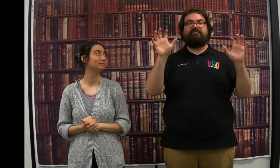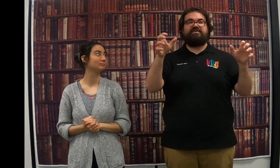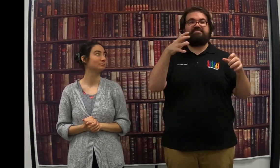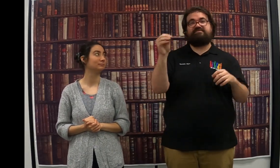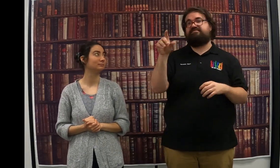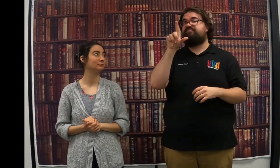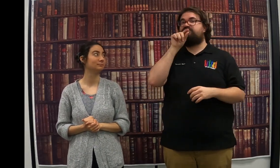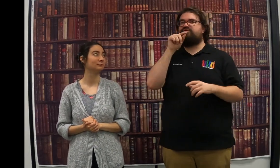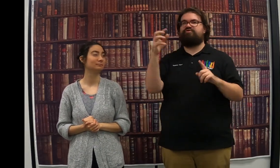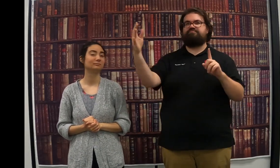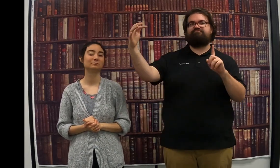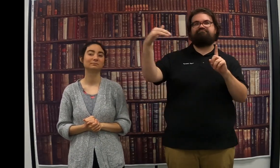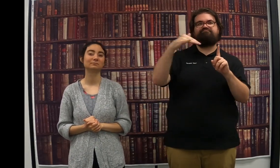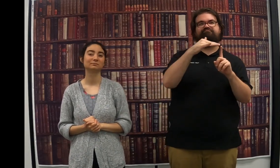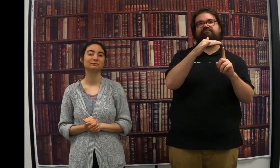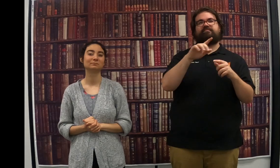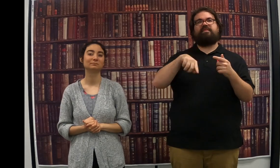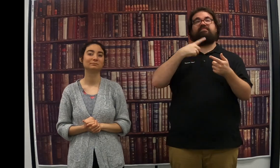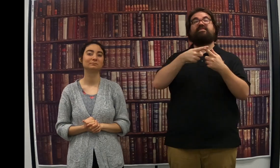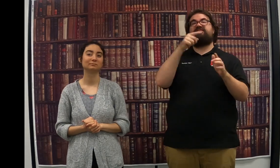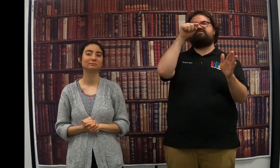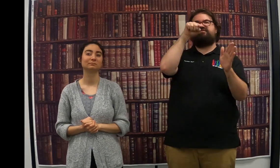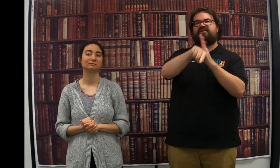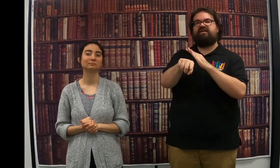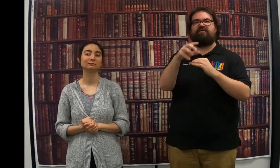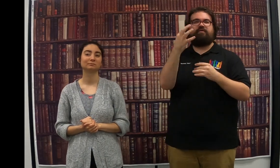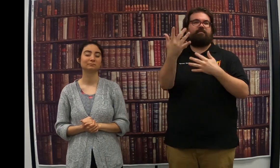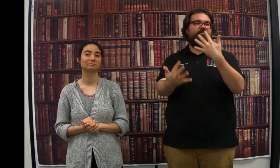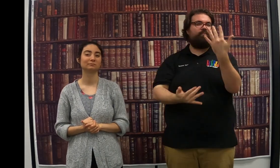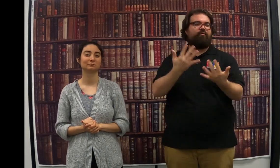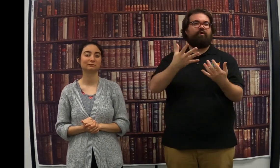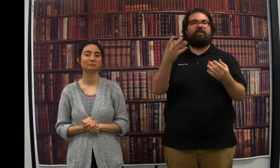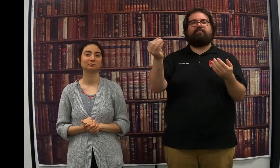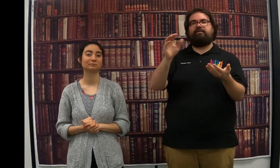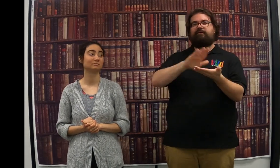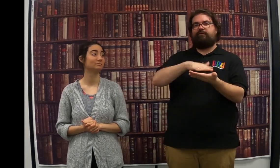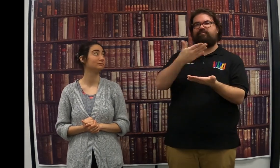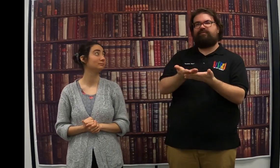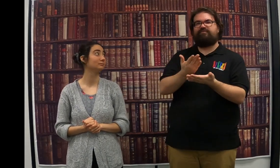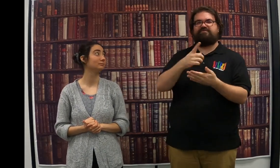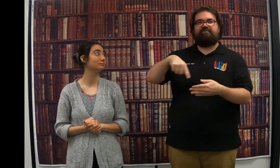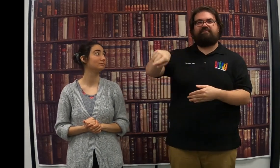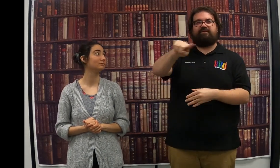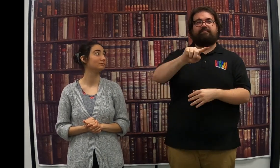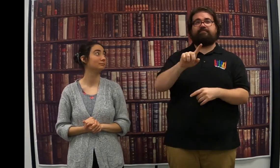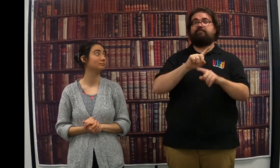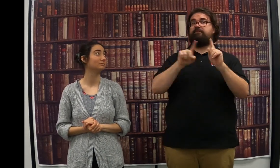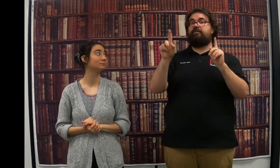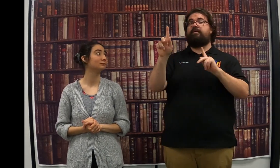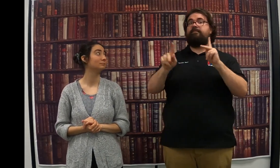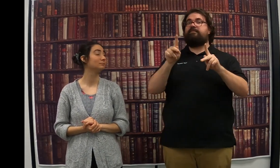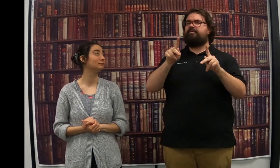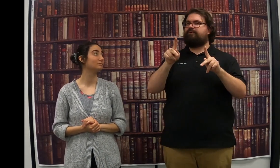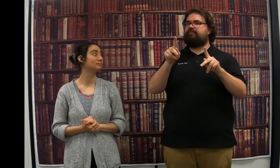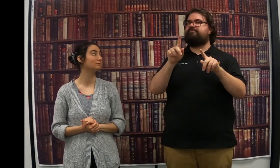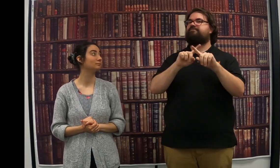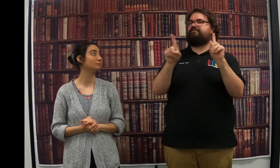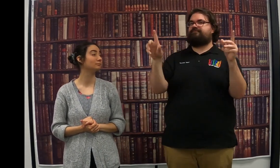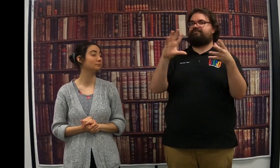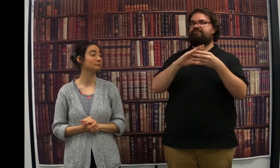wild beasts and birds to her, and then she killed and boiled and roasted them. But people were a different